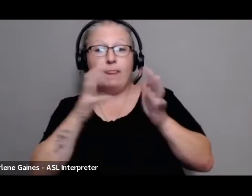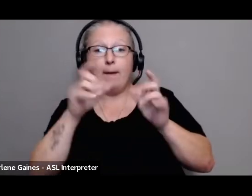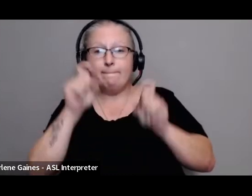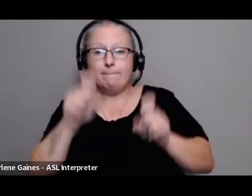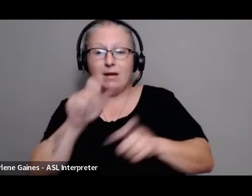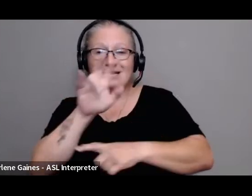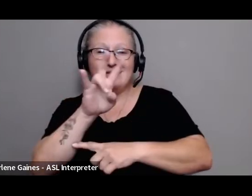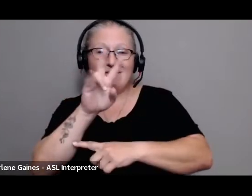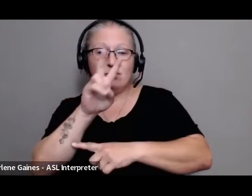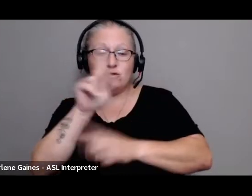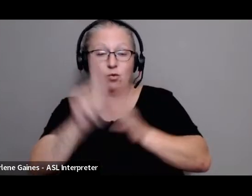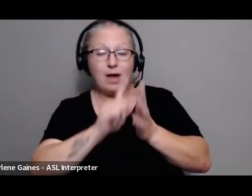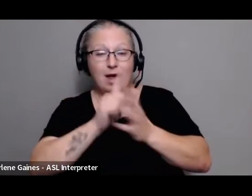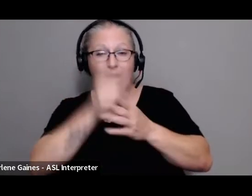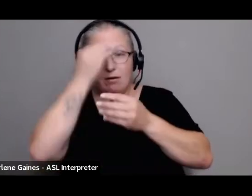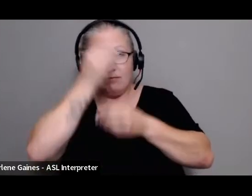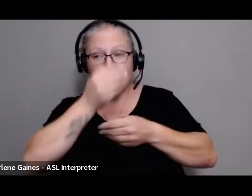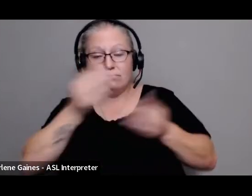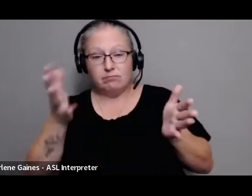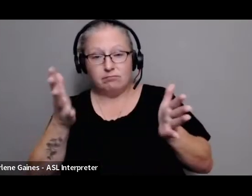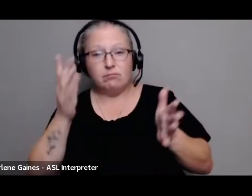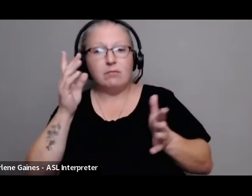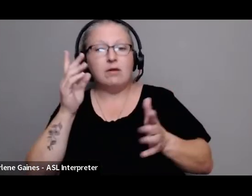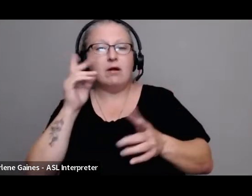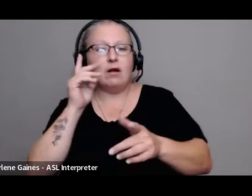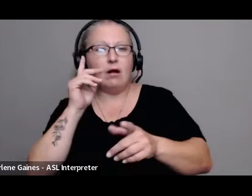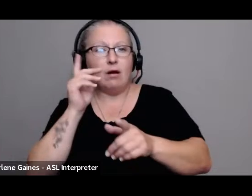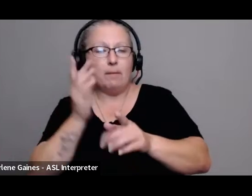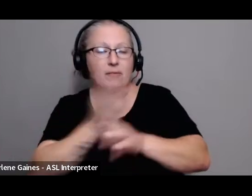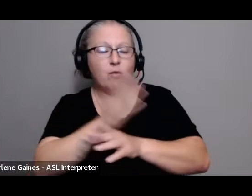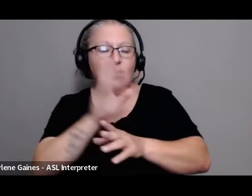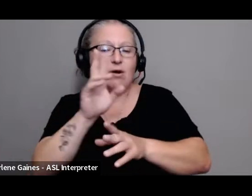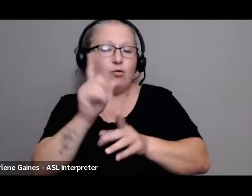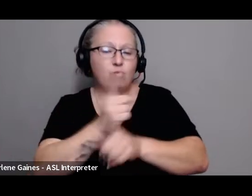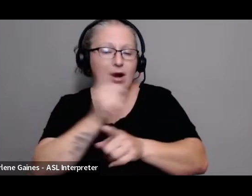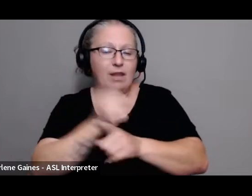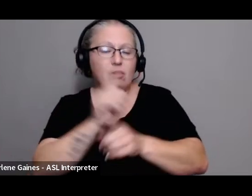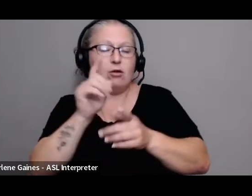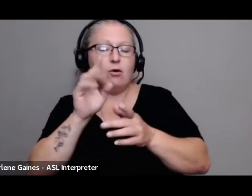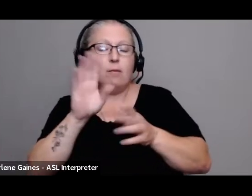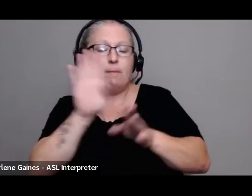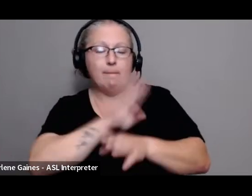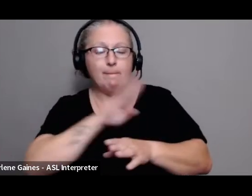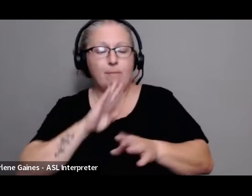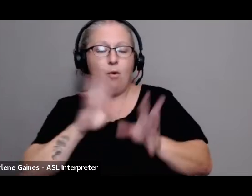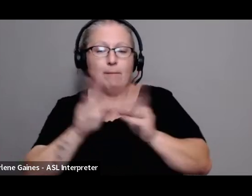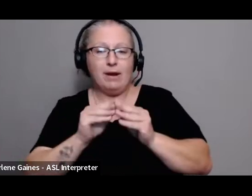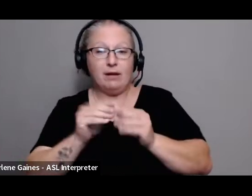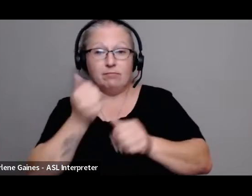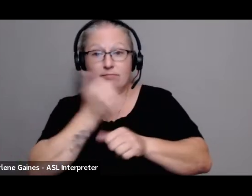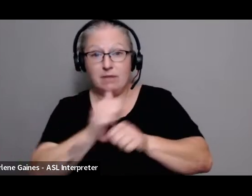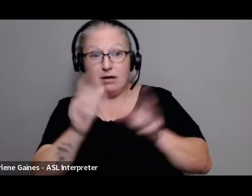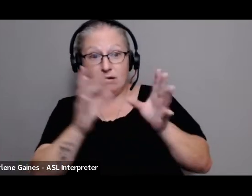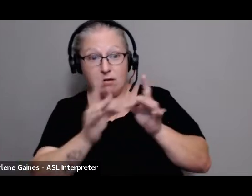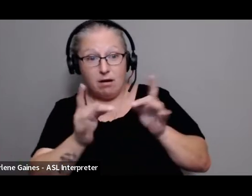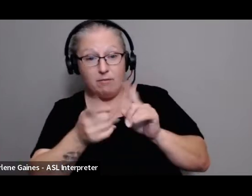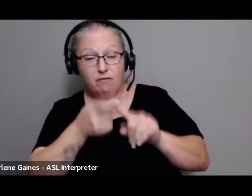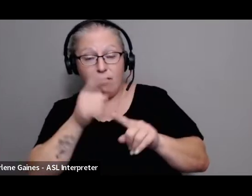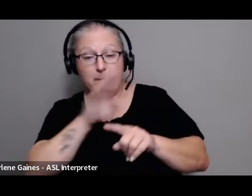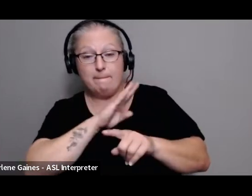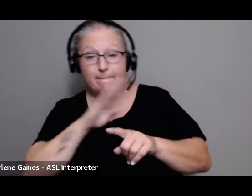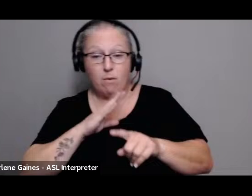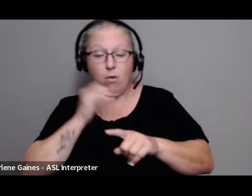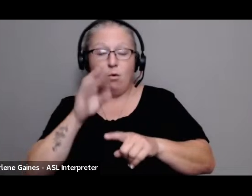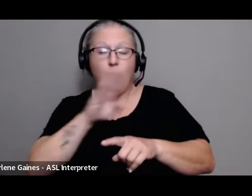72-hour public notice for regularly scheduled board meetings. Are there any questions or comments from the board or the student